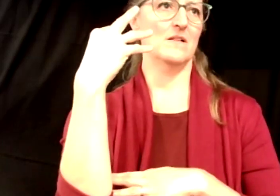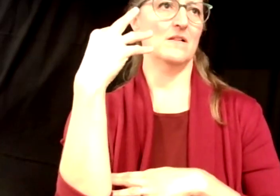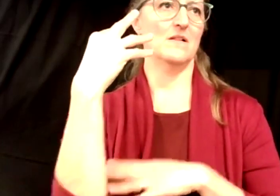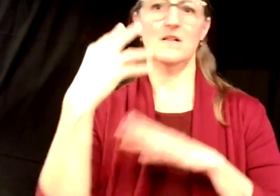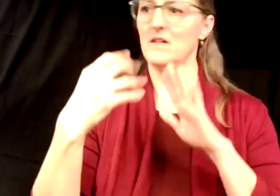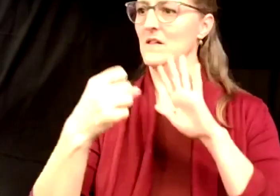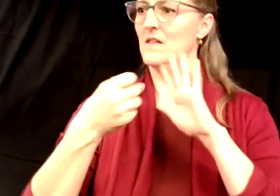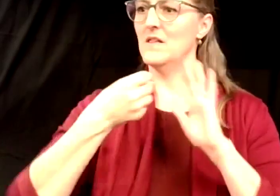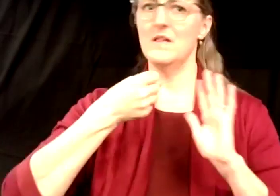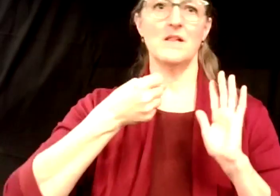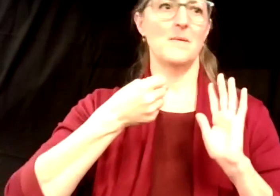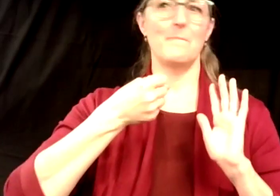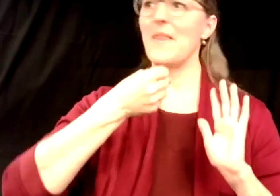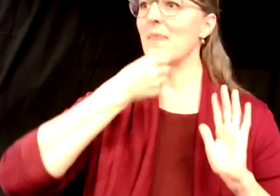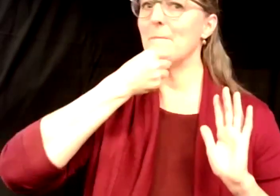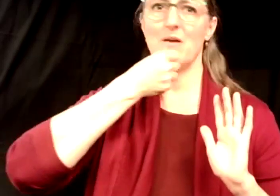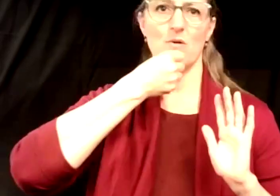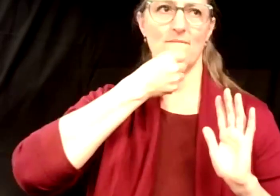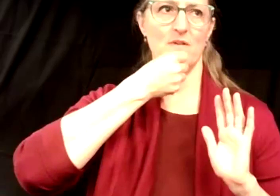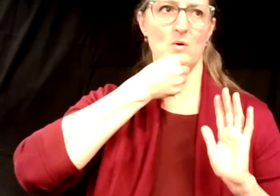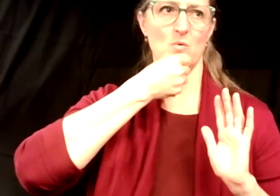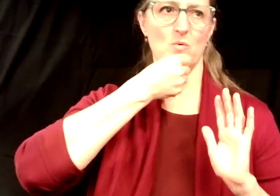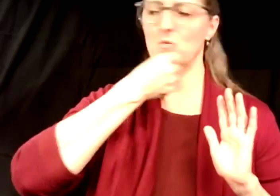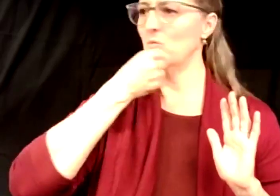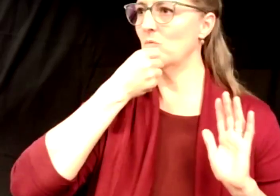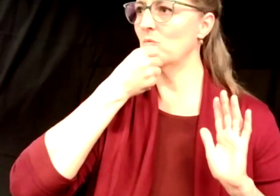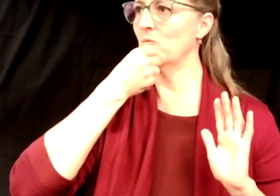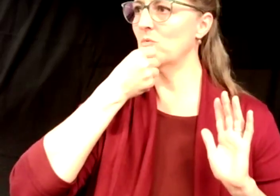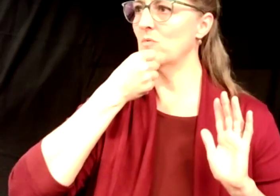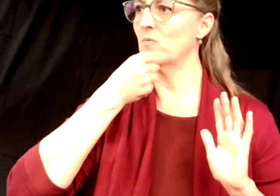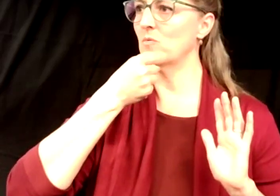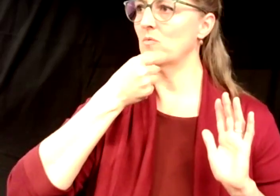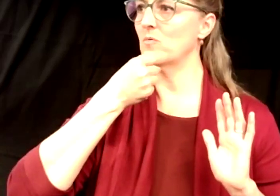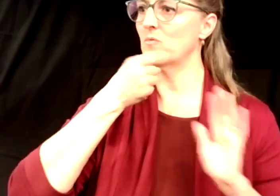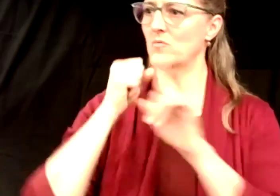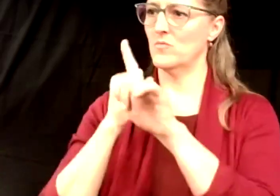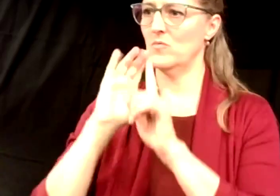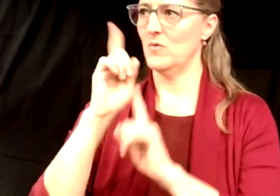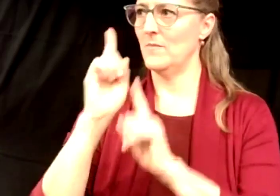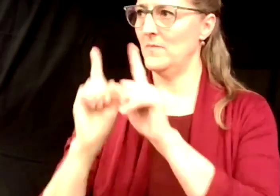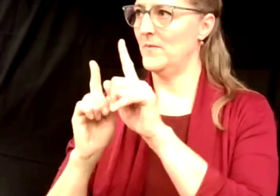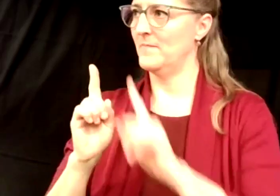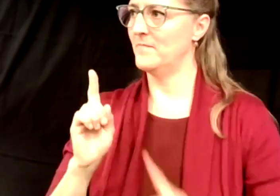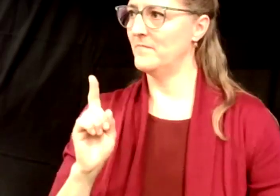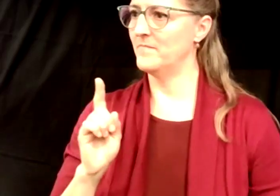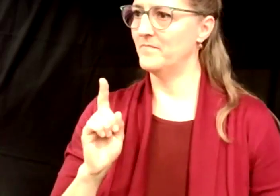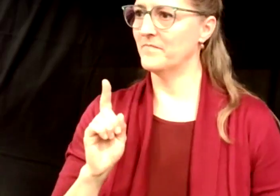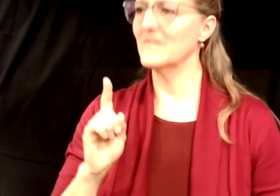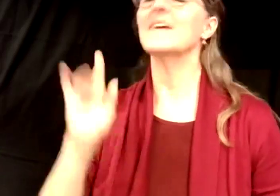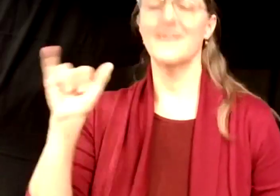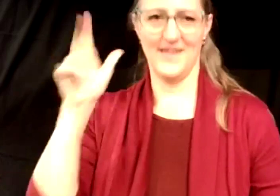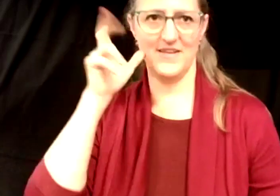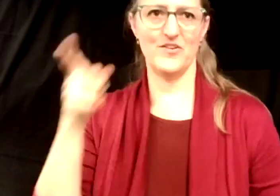microphone next to the speaker on the? No, that's not gonna move that far. Oh, that. Yeah, that. Can y'all still hear